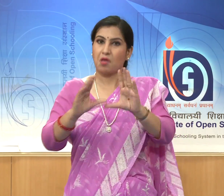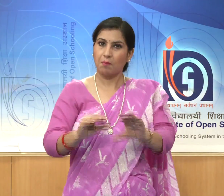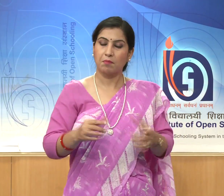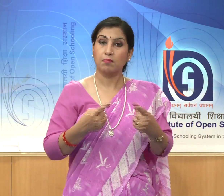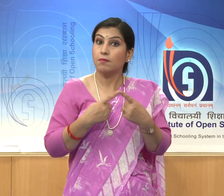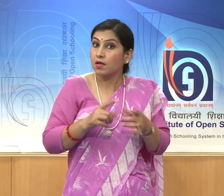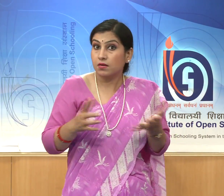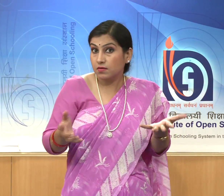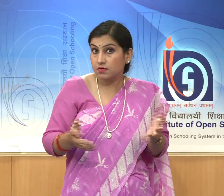but